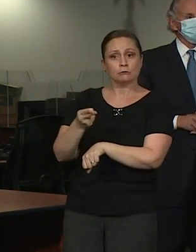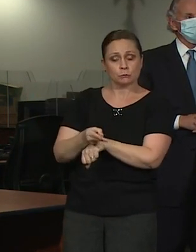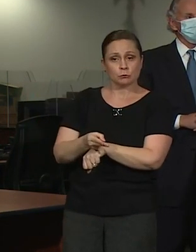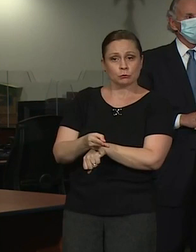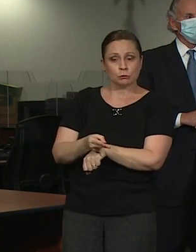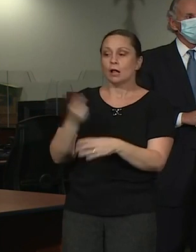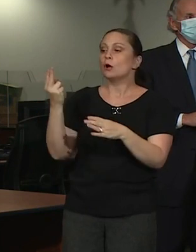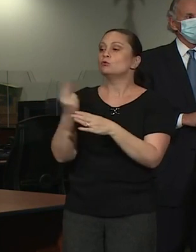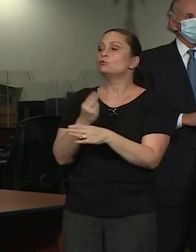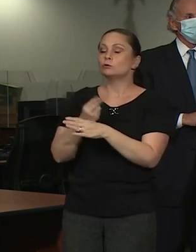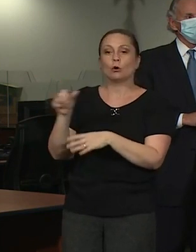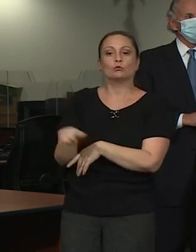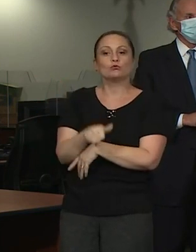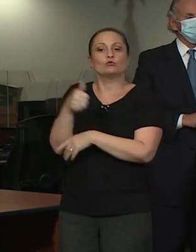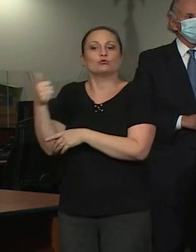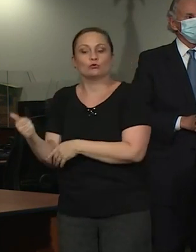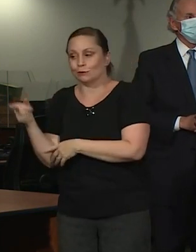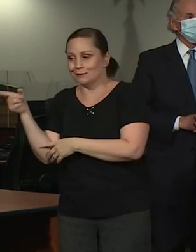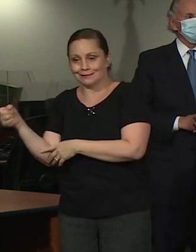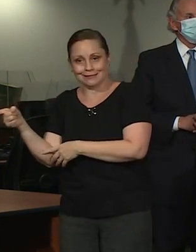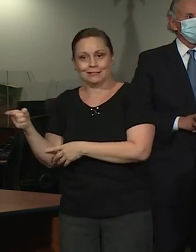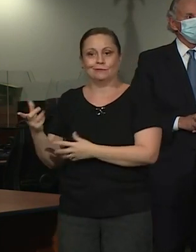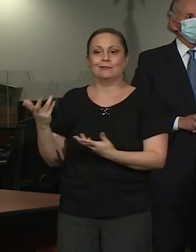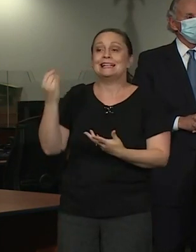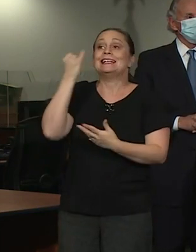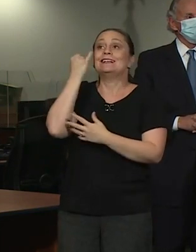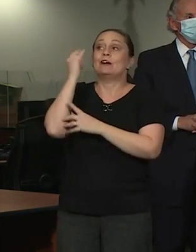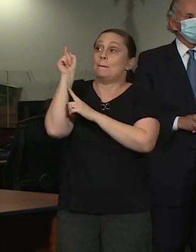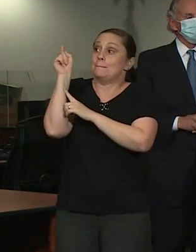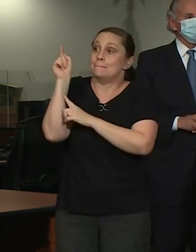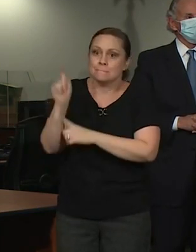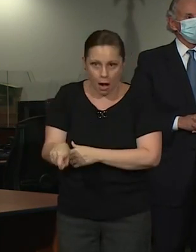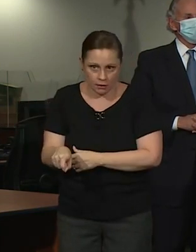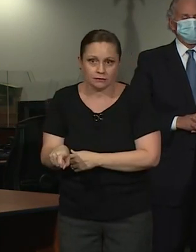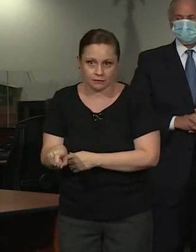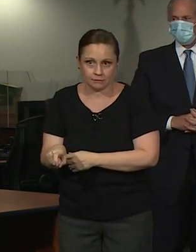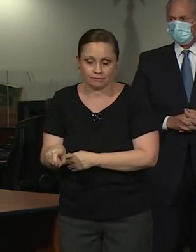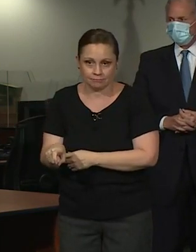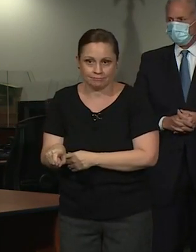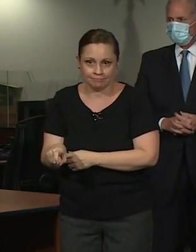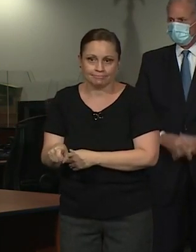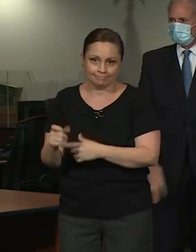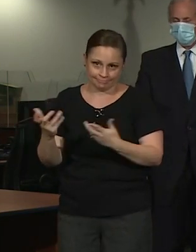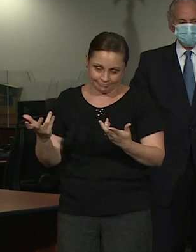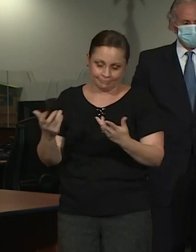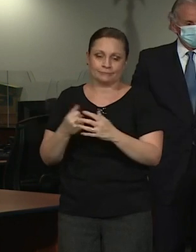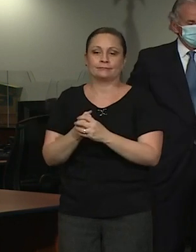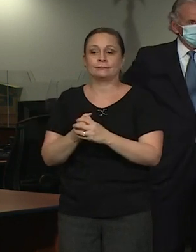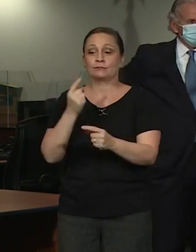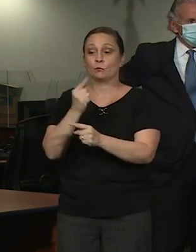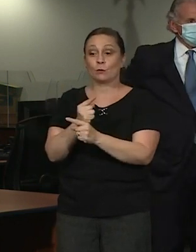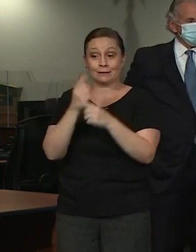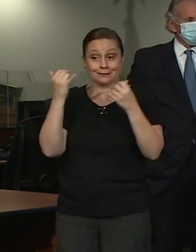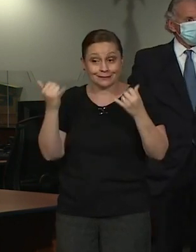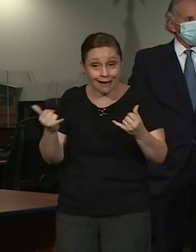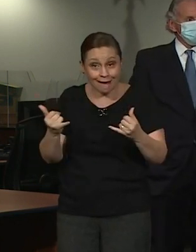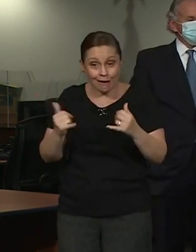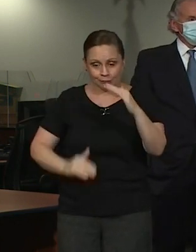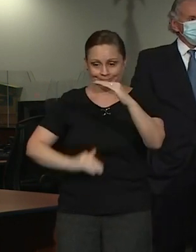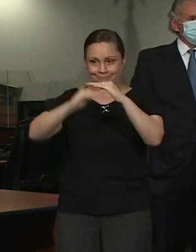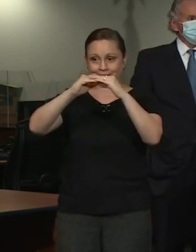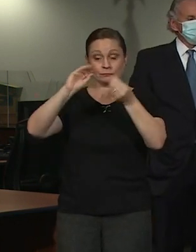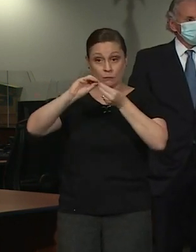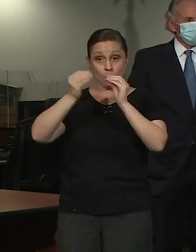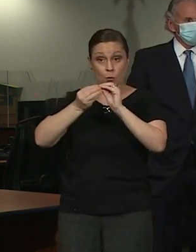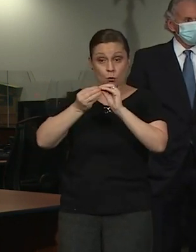talked about as only a second measure once we determine that that is there. But right now, again, that benchmark that hospitals